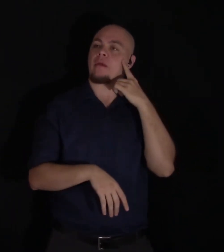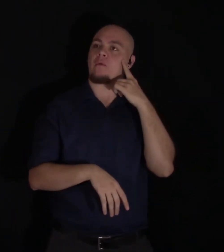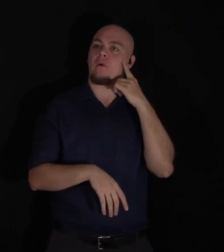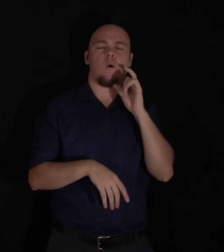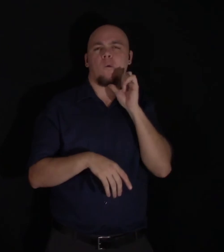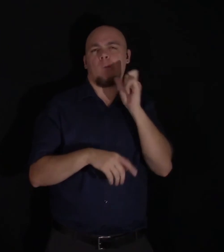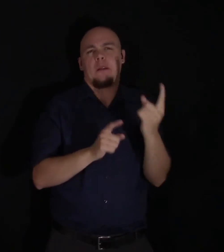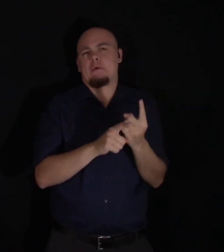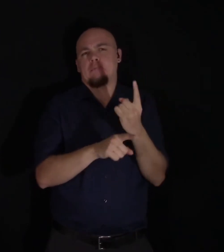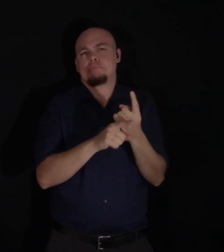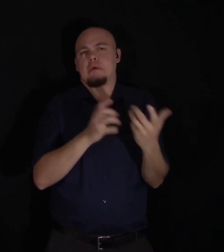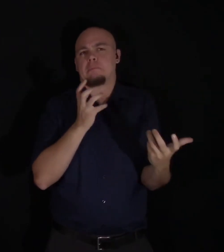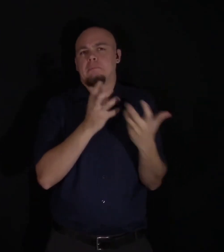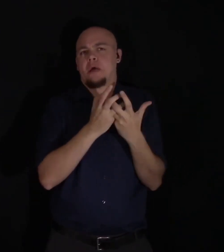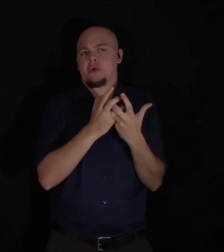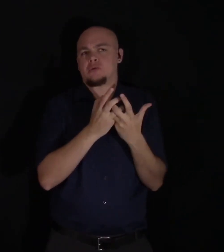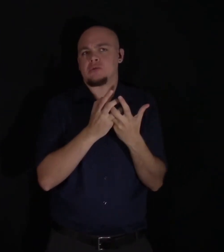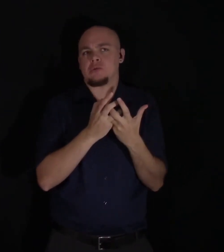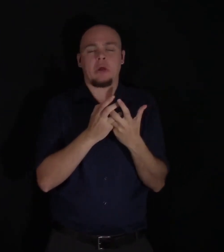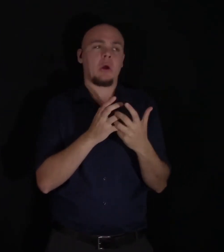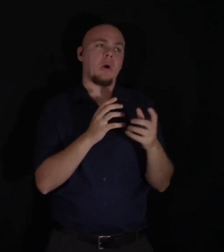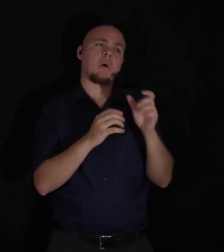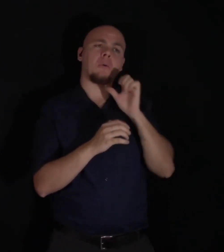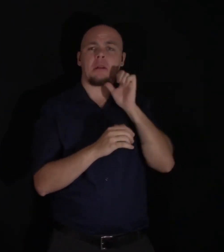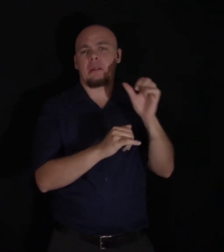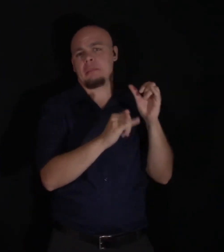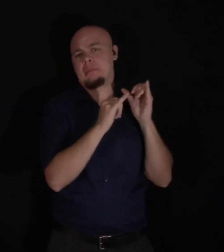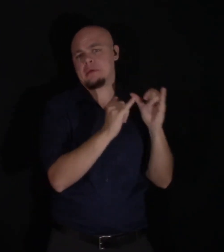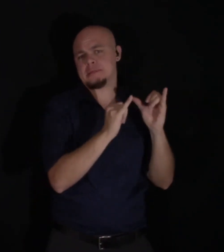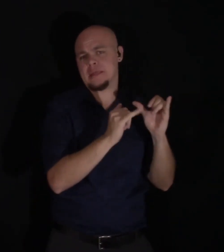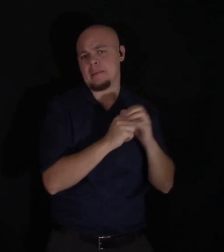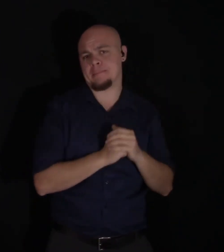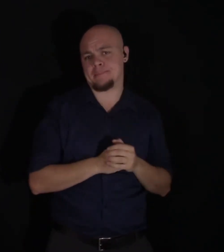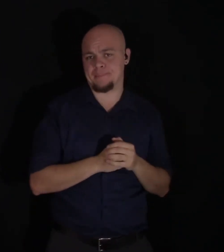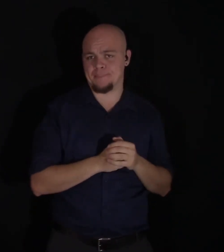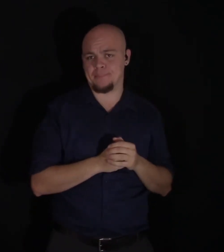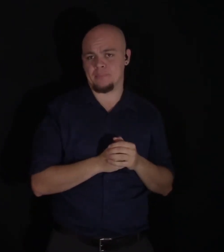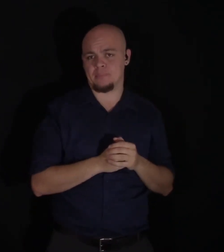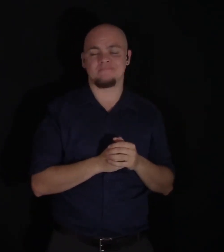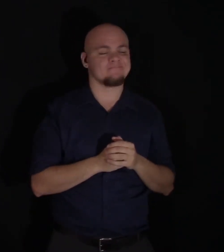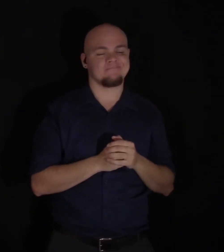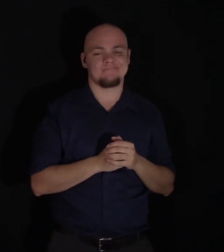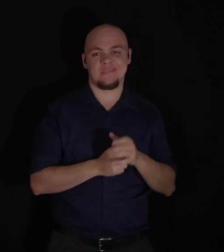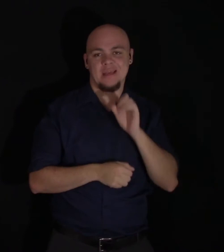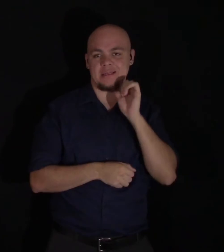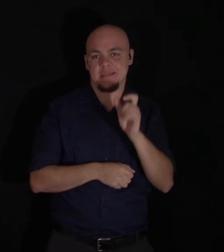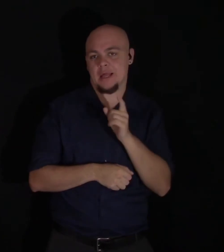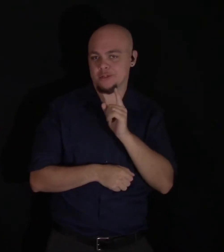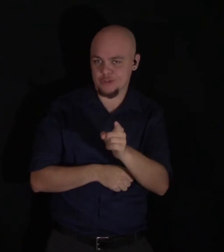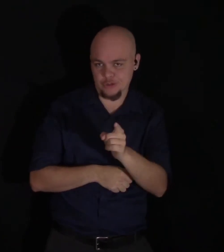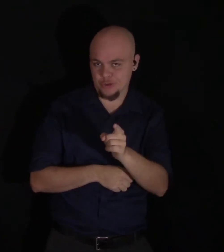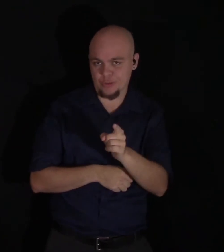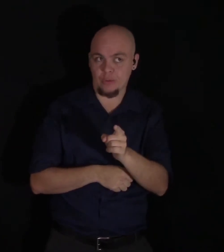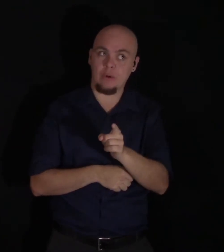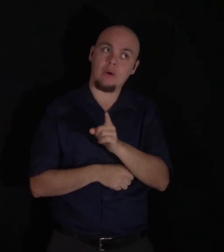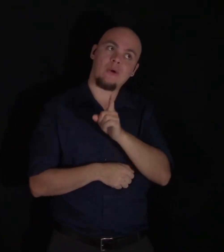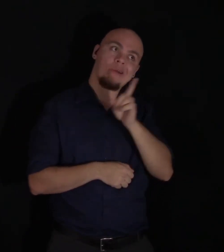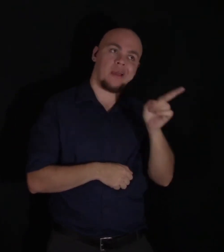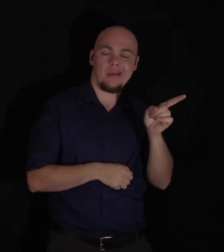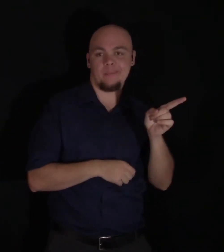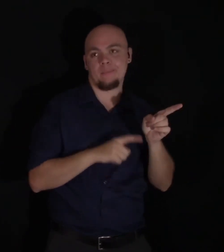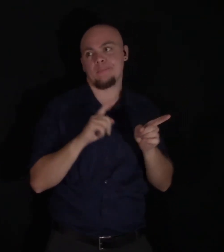other or we don't have enough in common. Look, it's not just you or him or